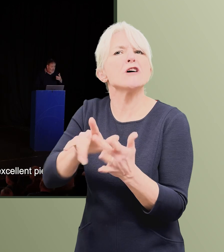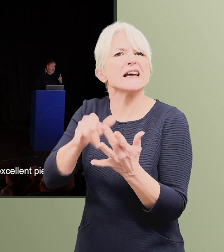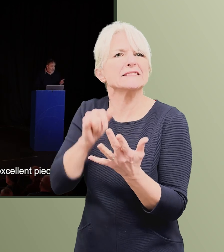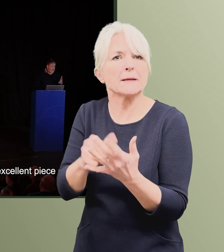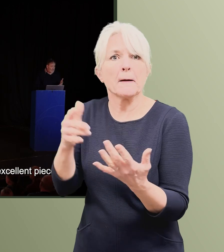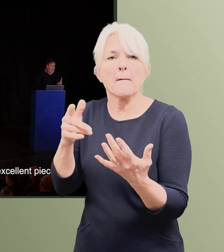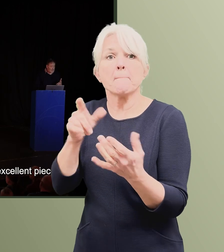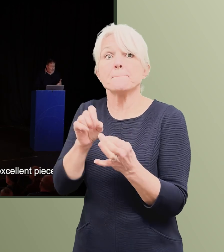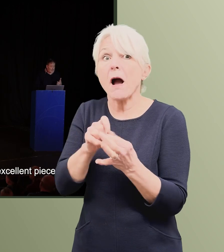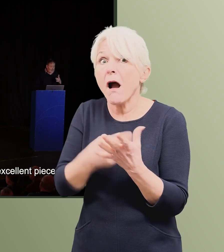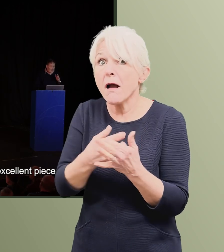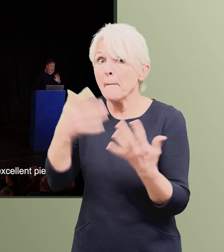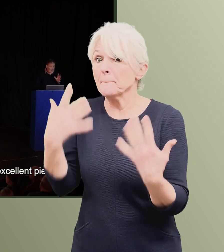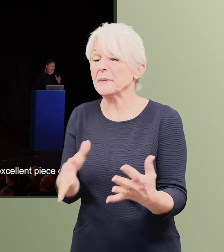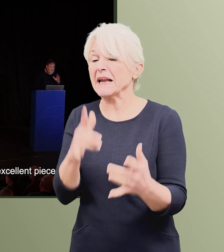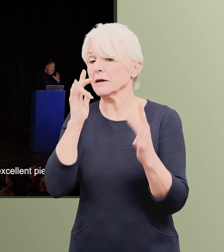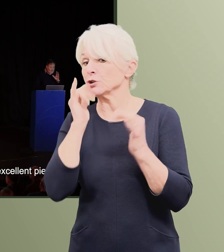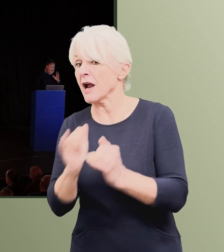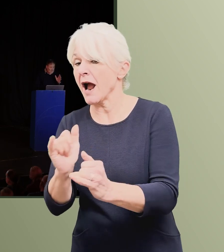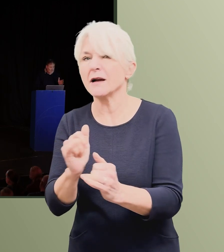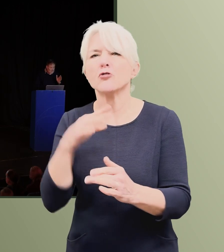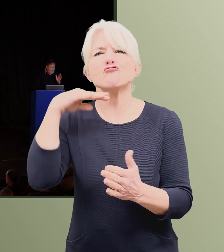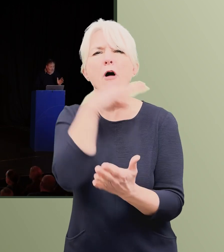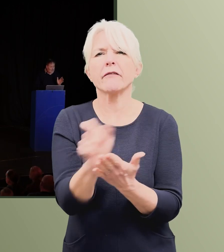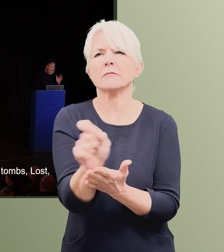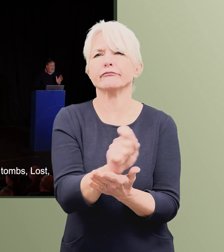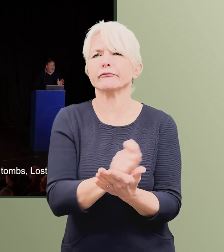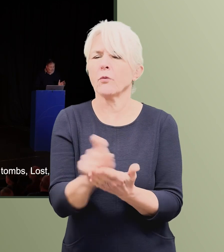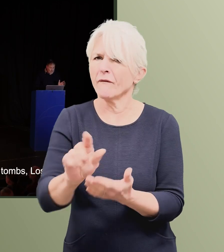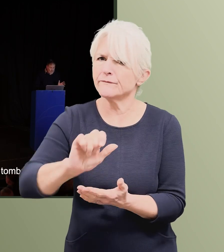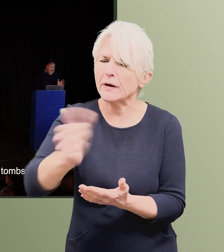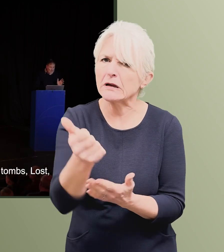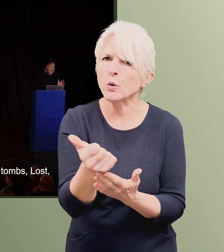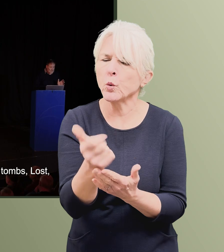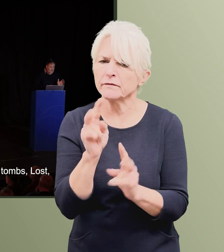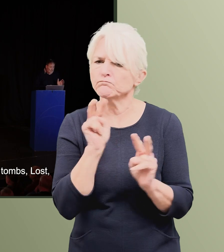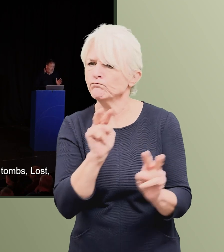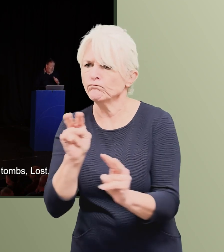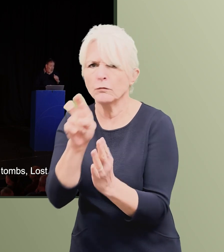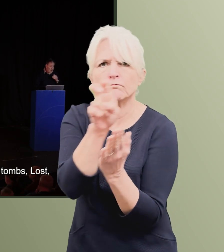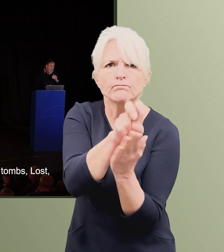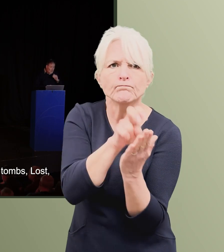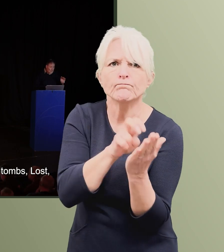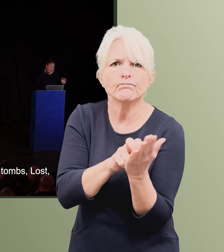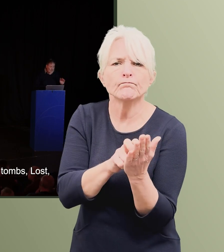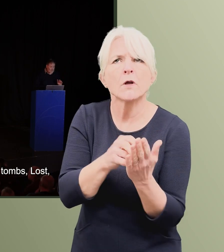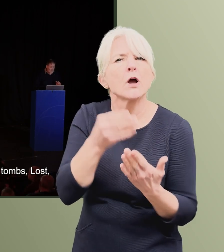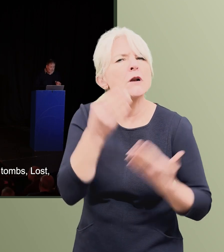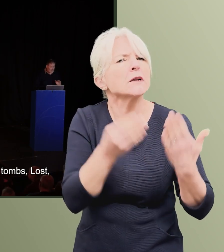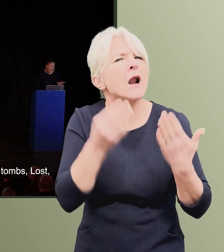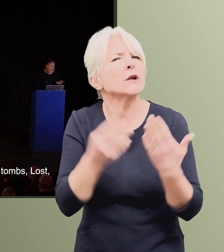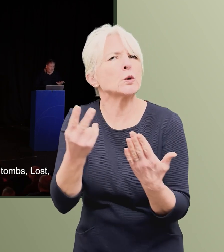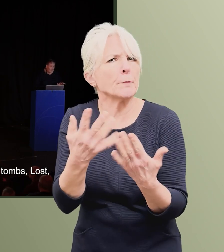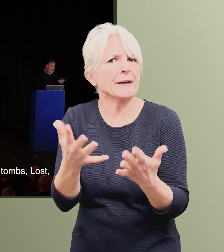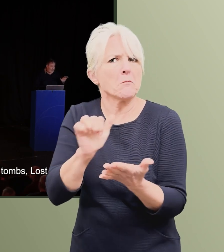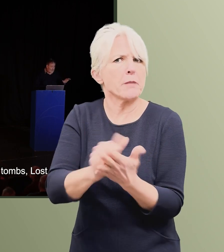who did an excellent piece of work, and he published his invaluable book in 1992 on all the chambered